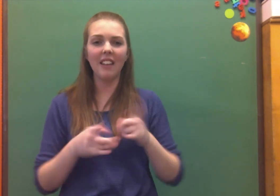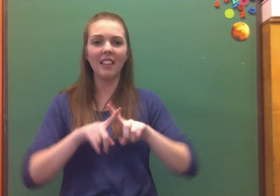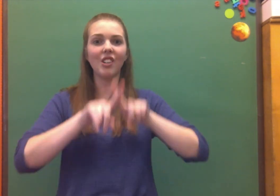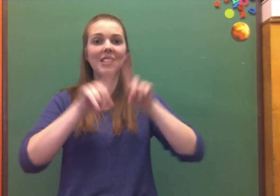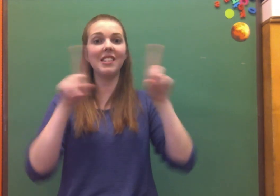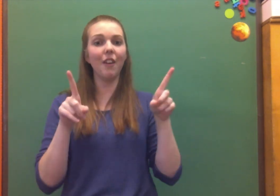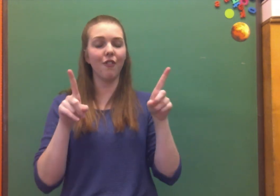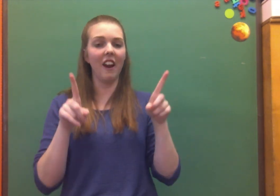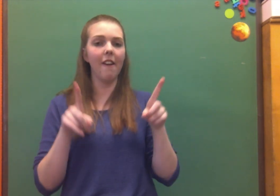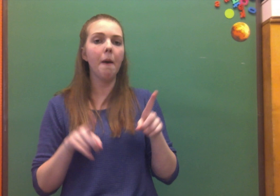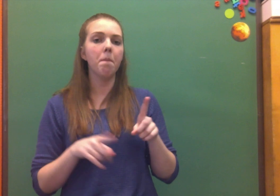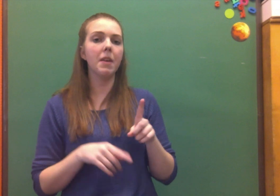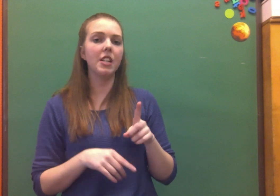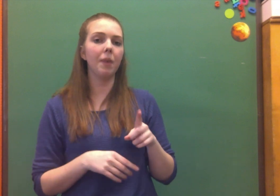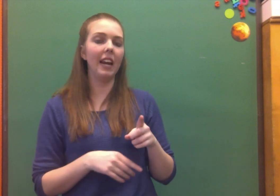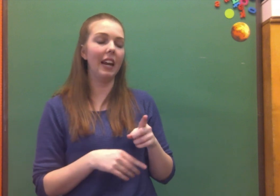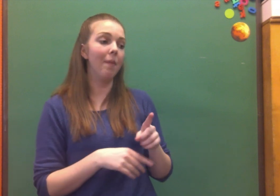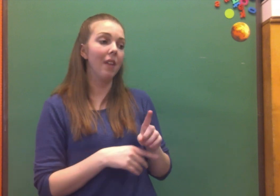that are different between